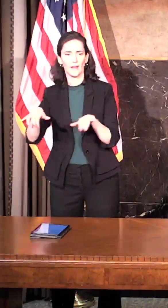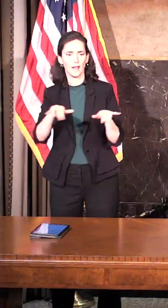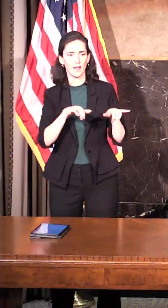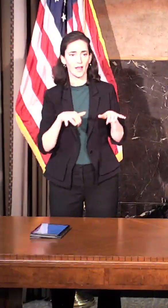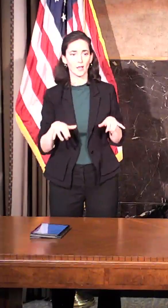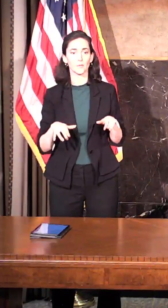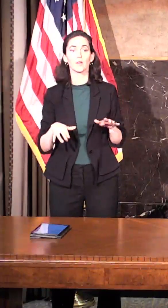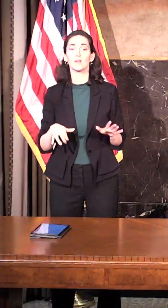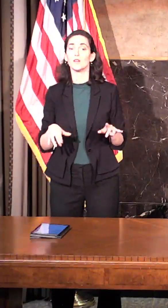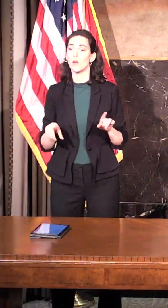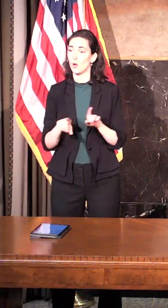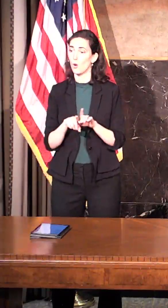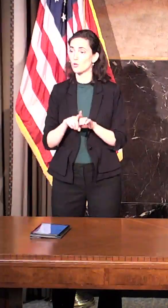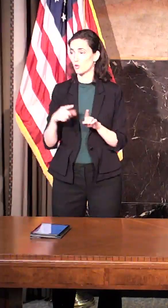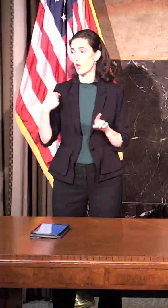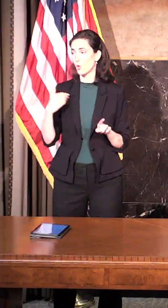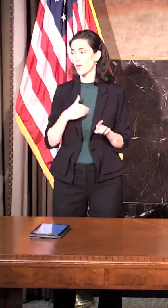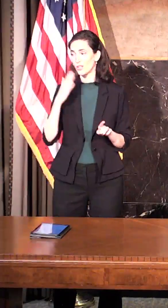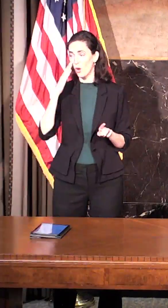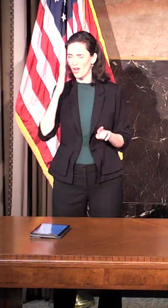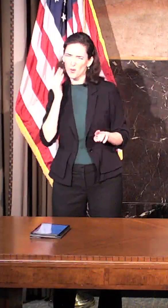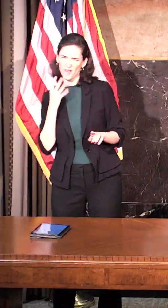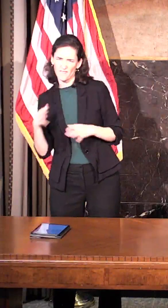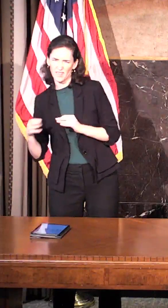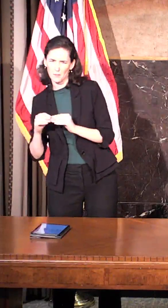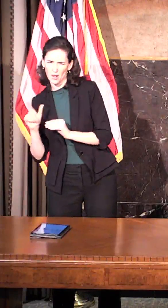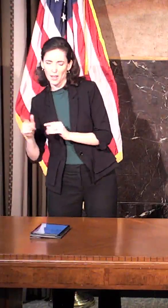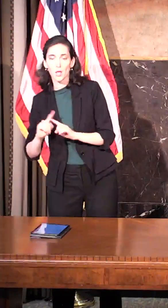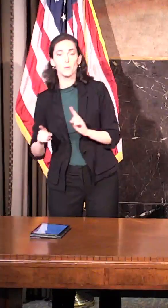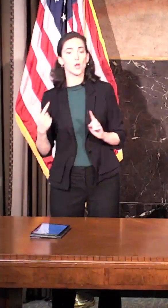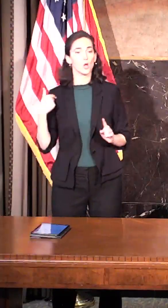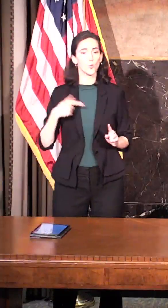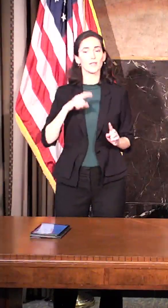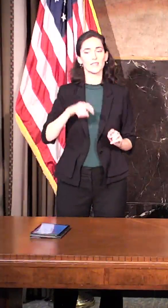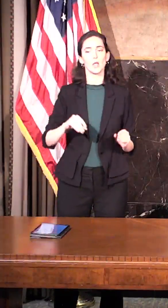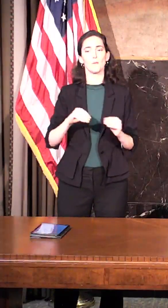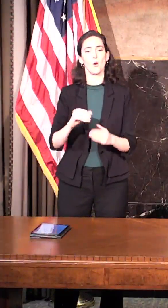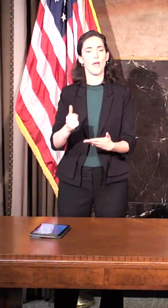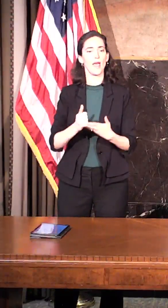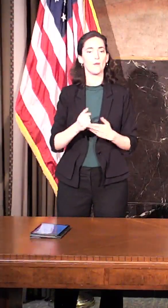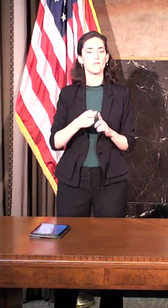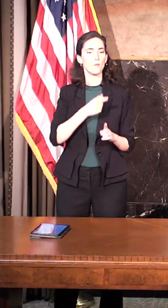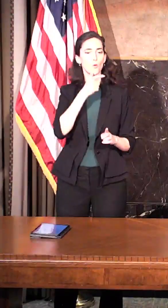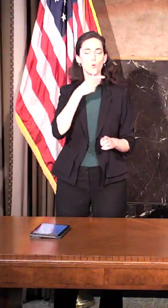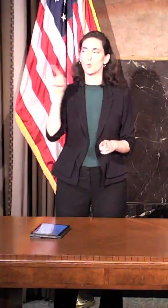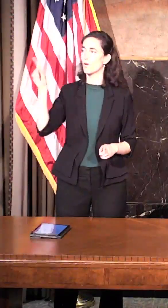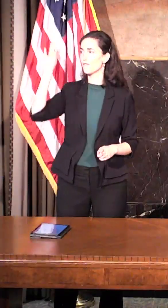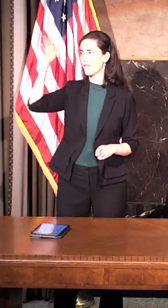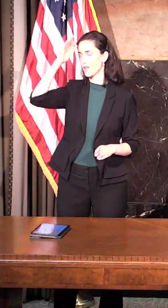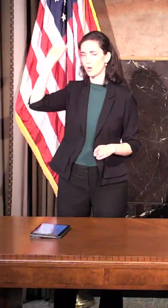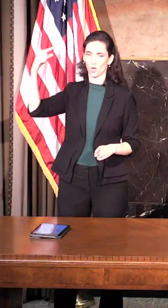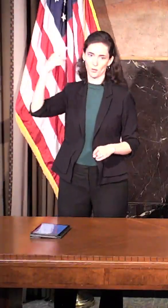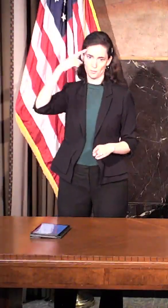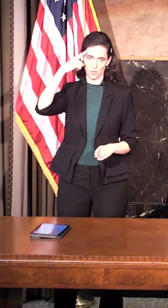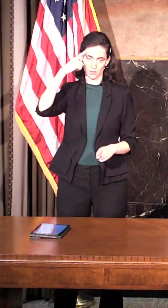moment, that we really need further assistance from the federal government. And I do hope that